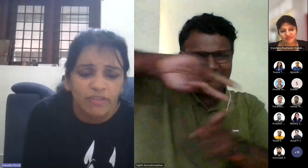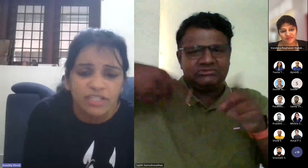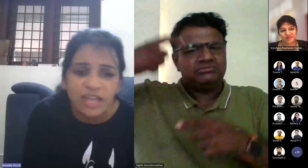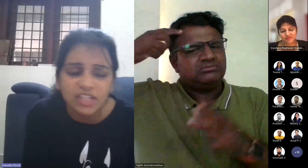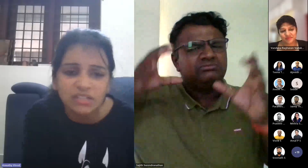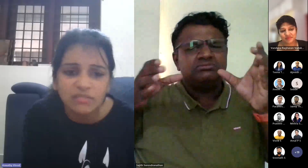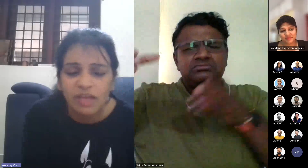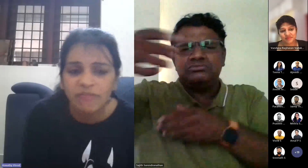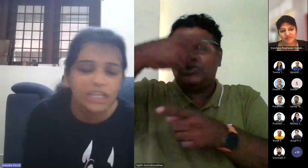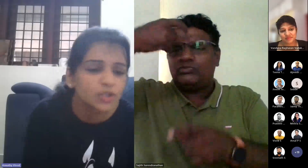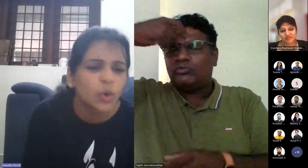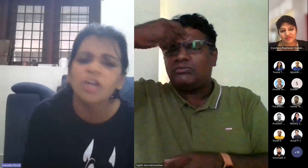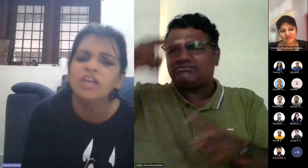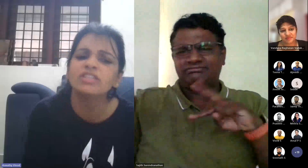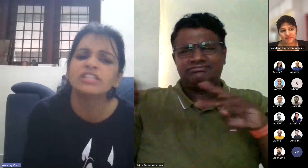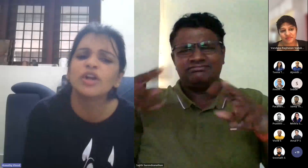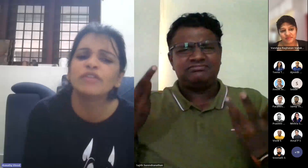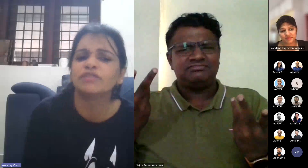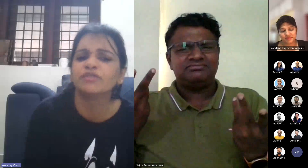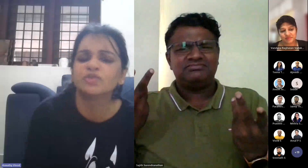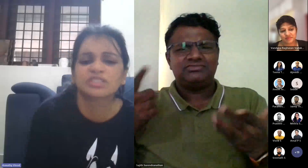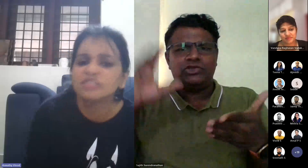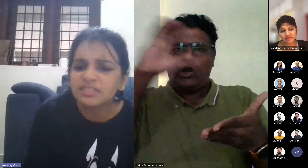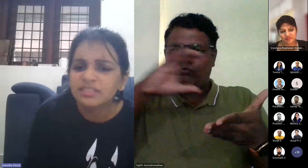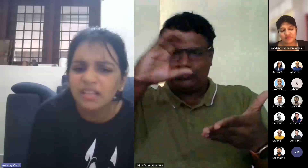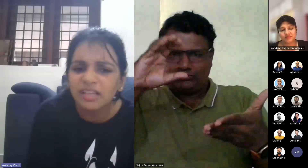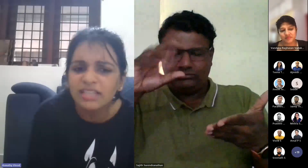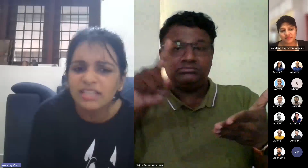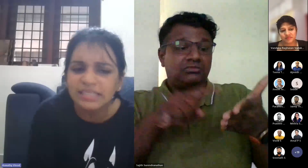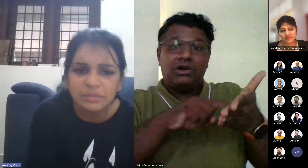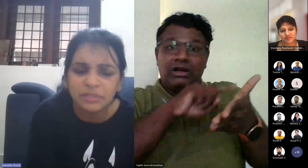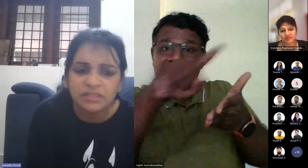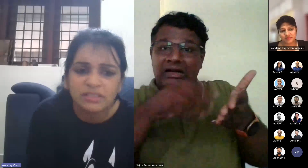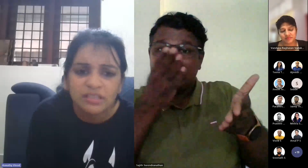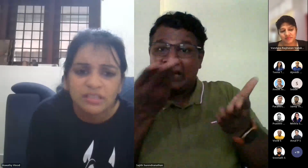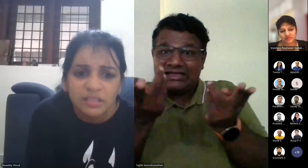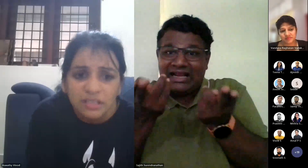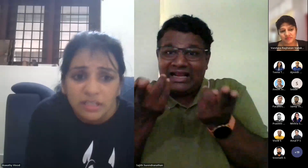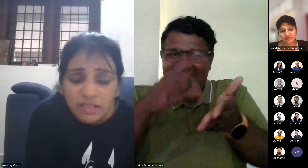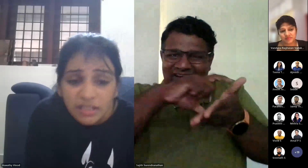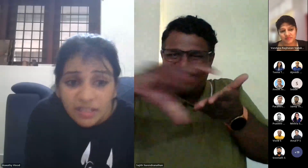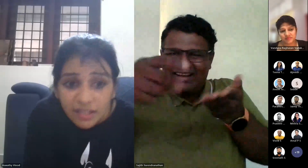going to come, which direction we need to go. So there's a lot of confusion. So nothing is accessible.